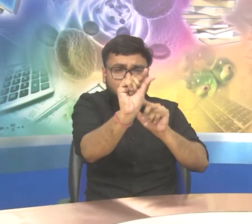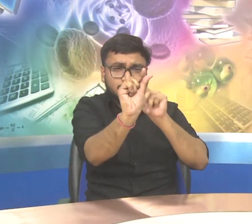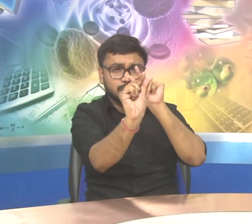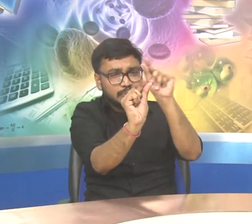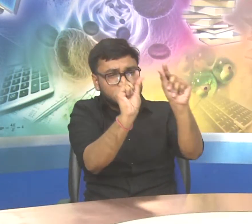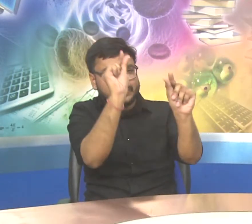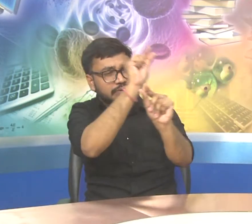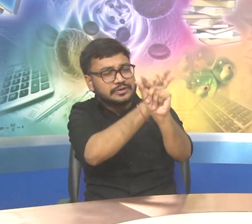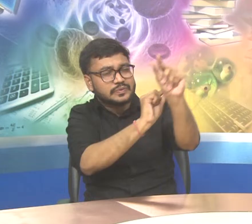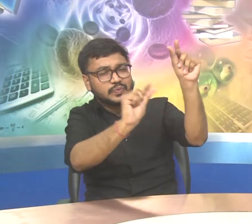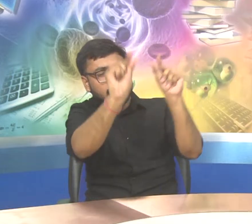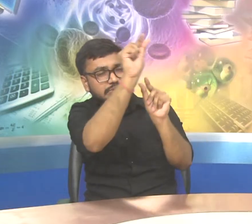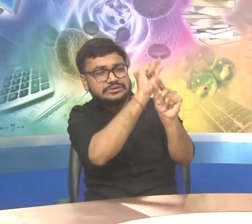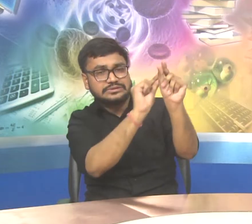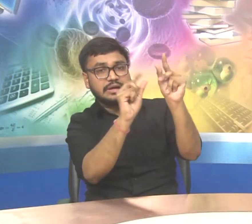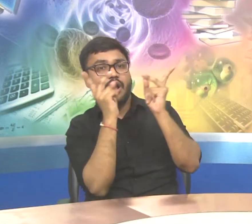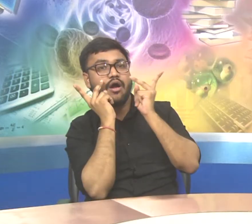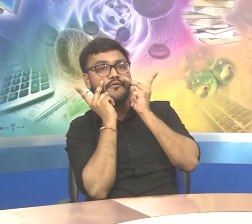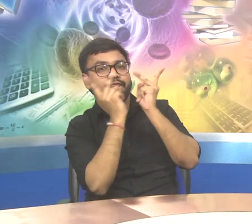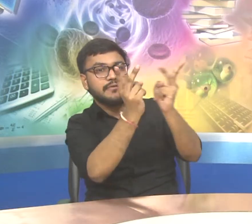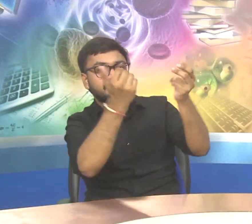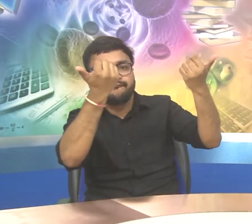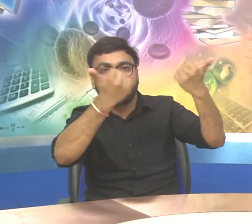In a small corner of this galaxy